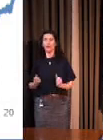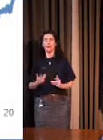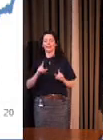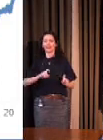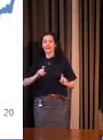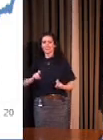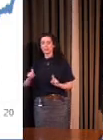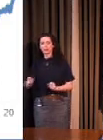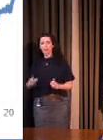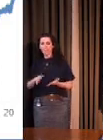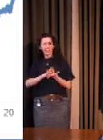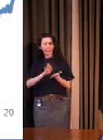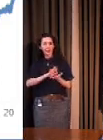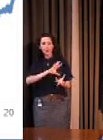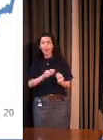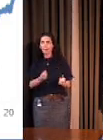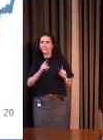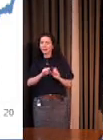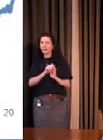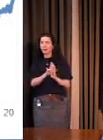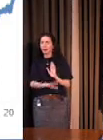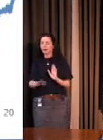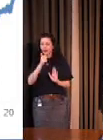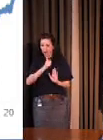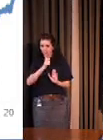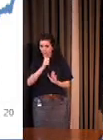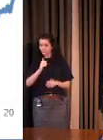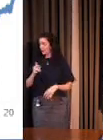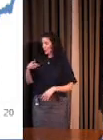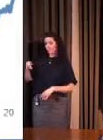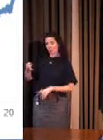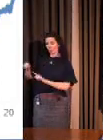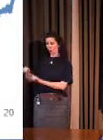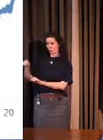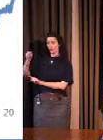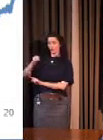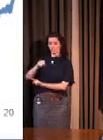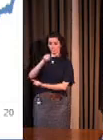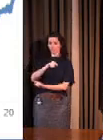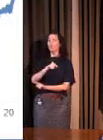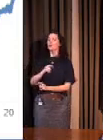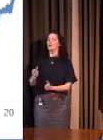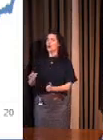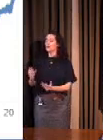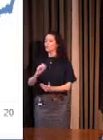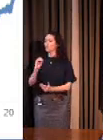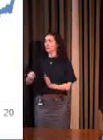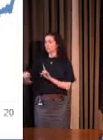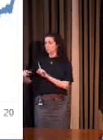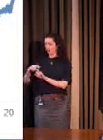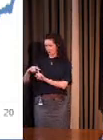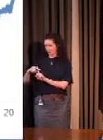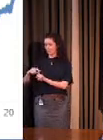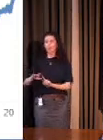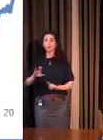volume. How many tests are we doing across the state? And then the bars below that are percent positivity. Right now, we're testing at